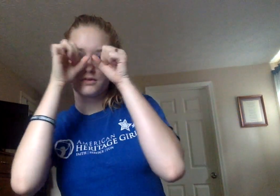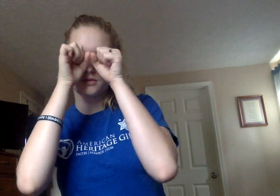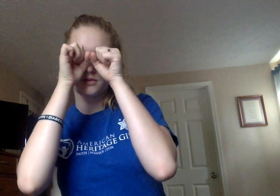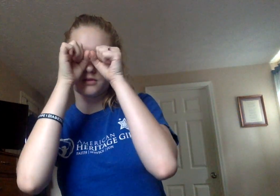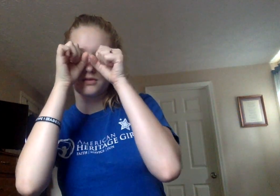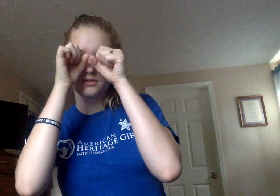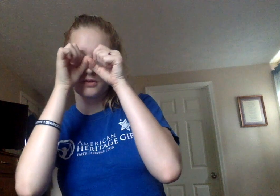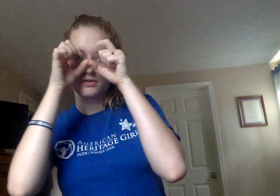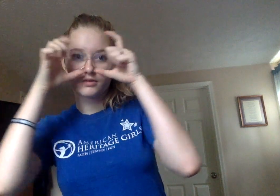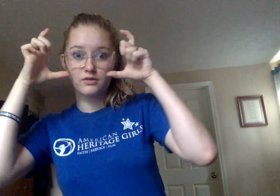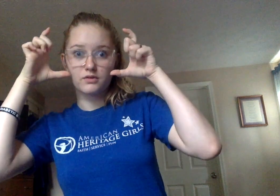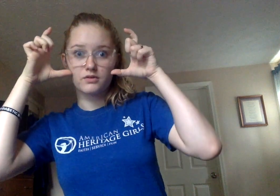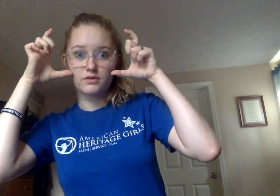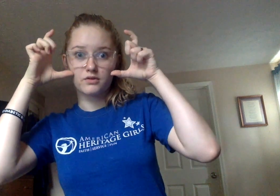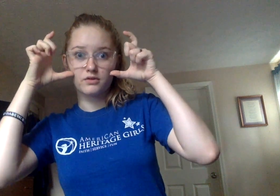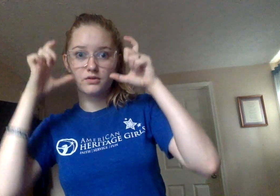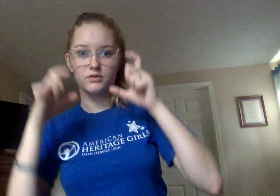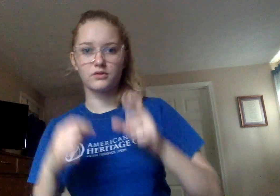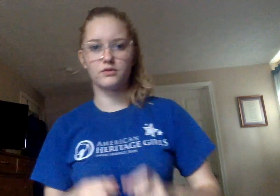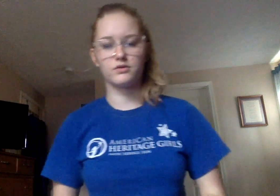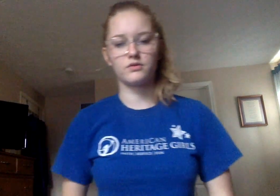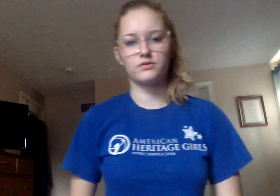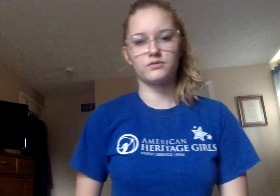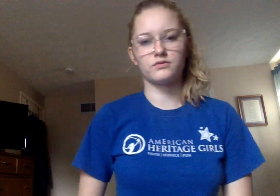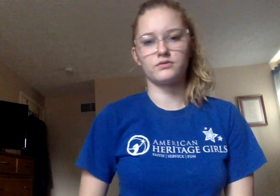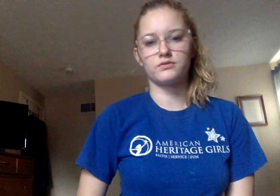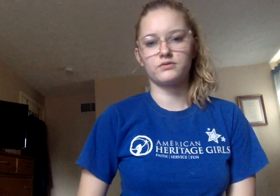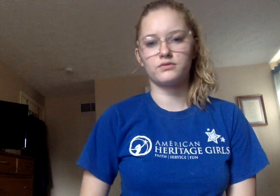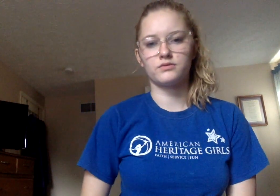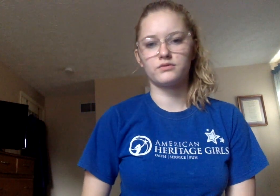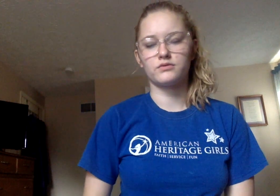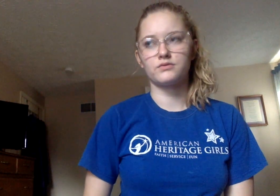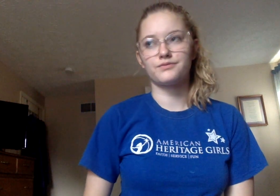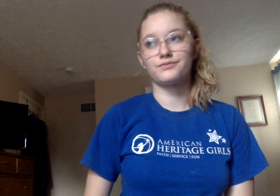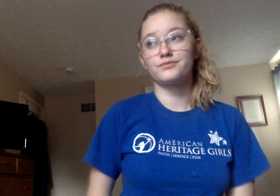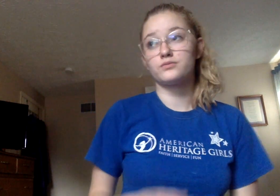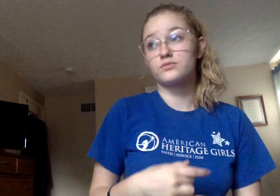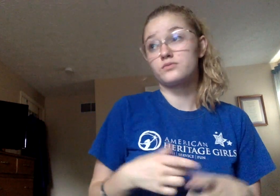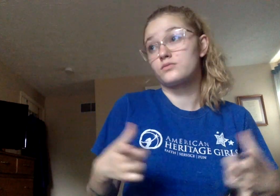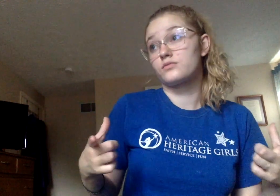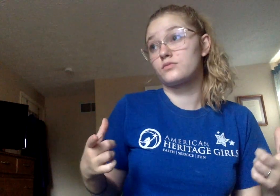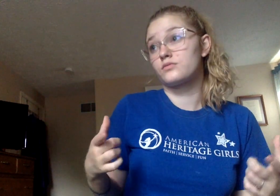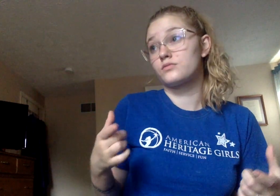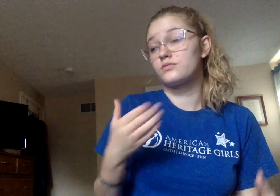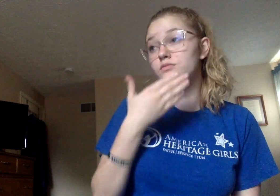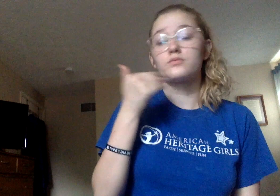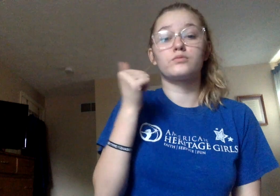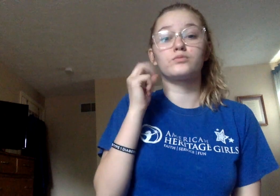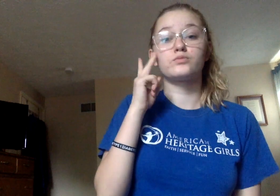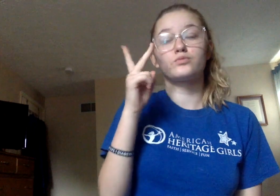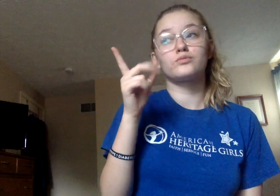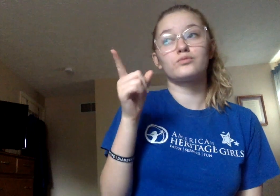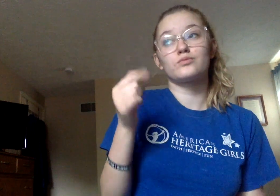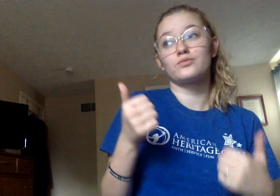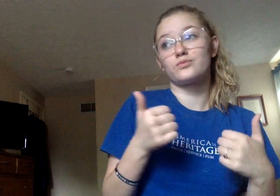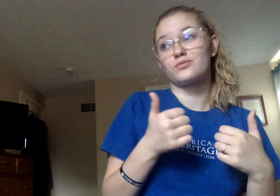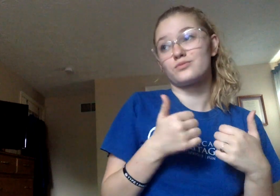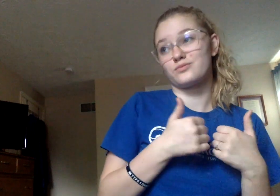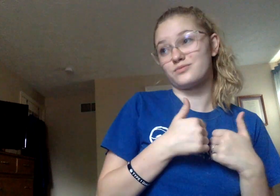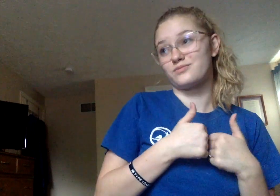are as big as saucers," gulped Little Red Riding Hood. "All the better to see you with," replied the